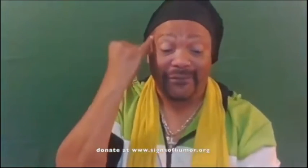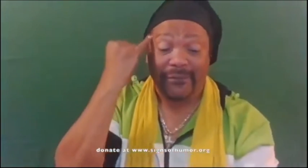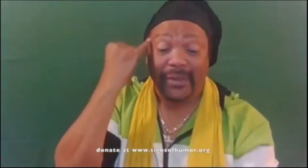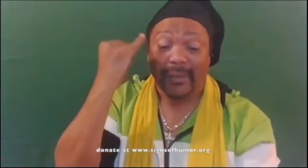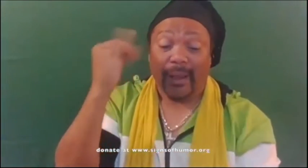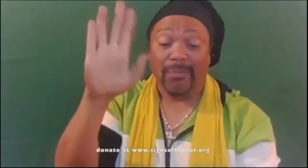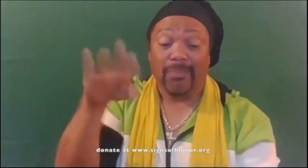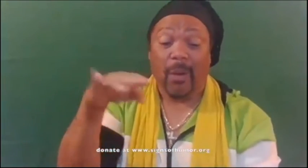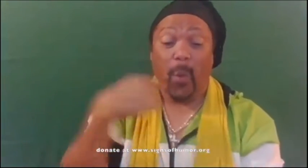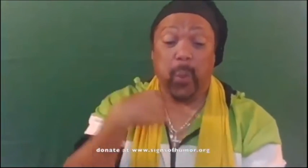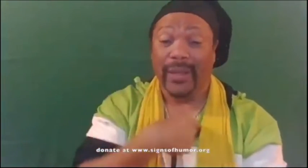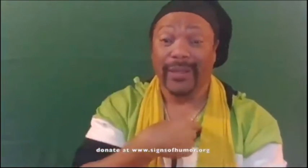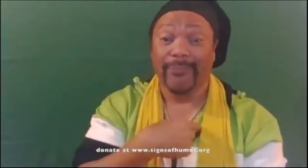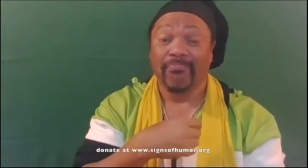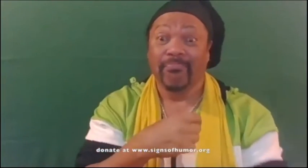Now, if and only if